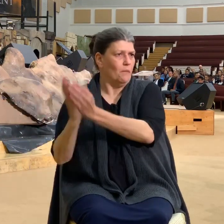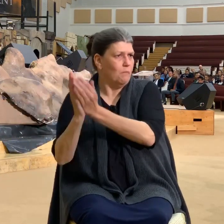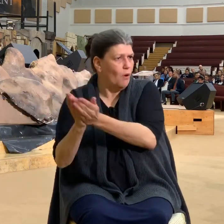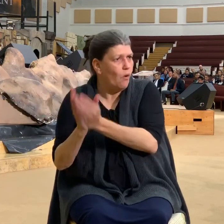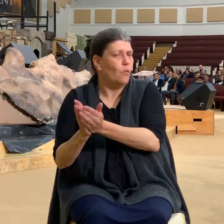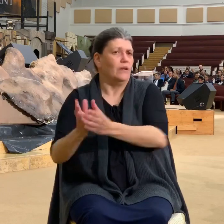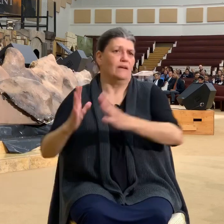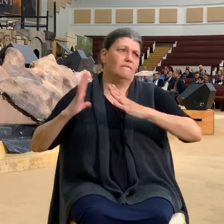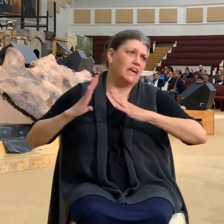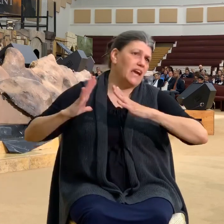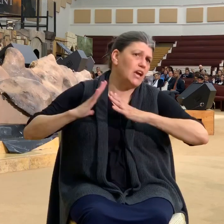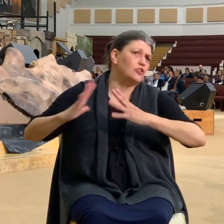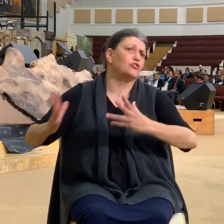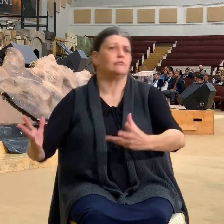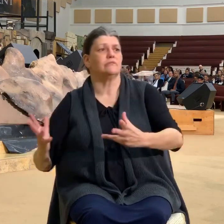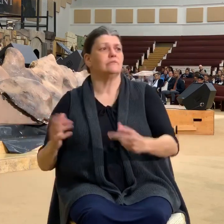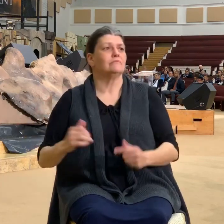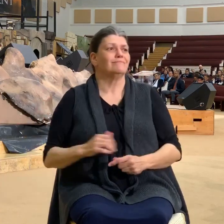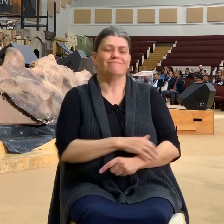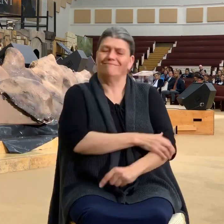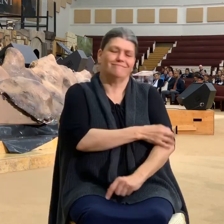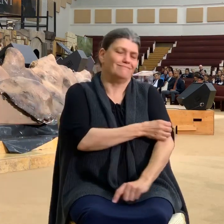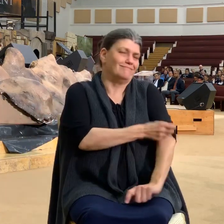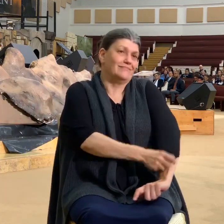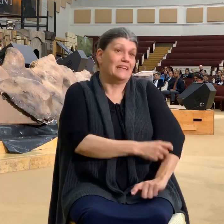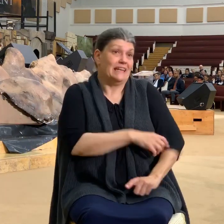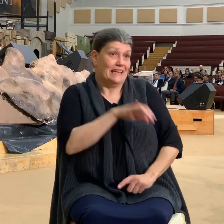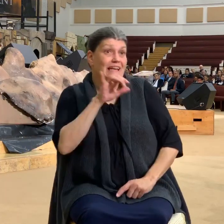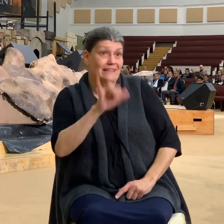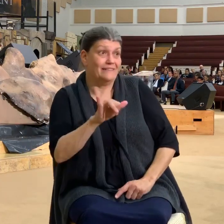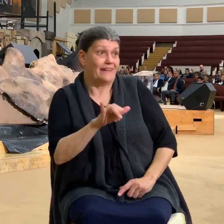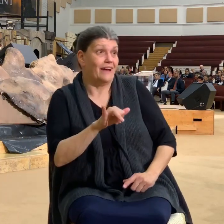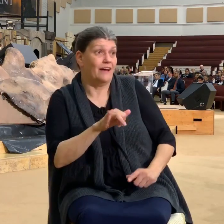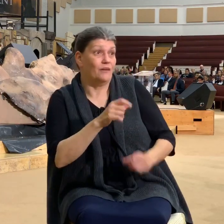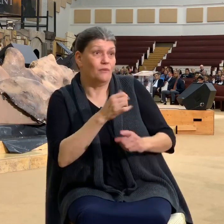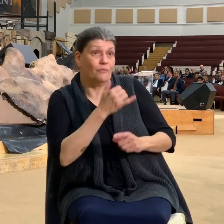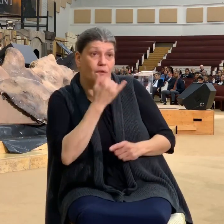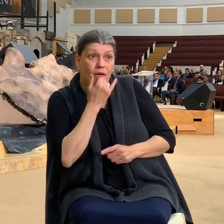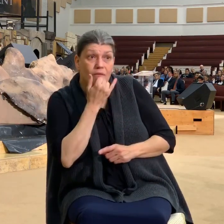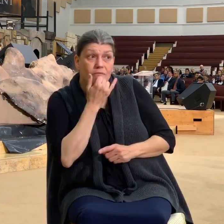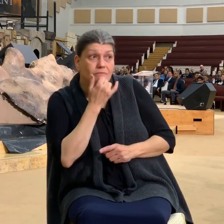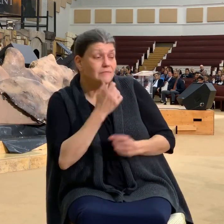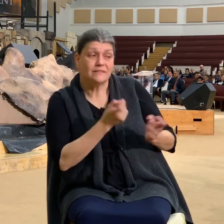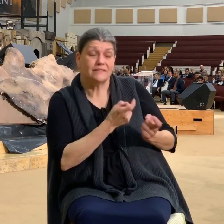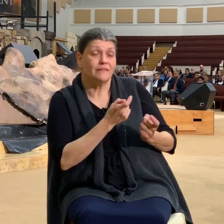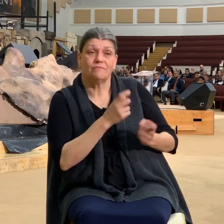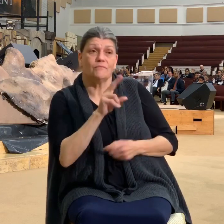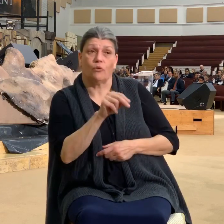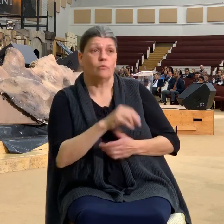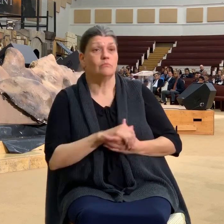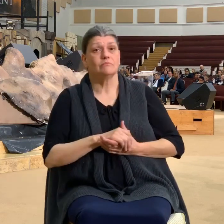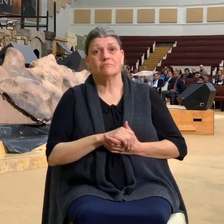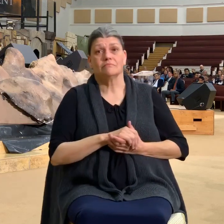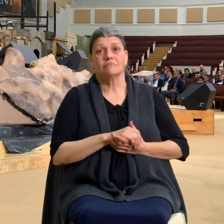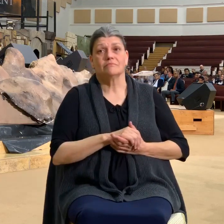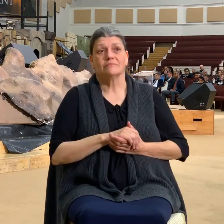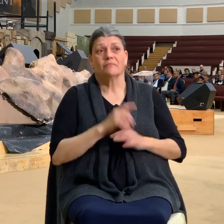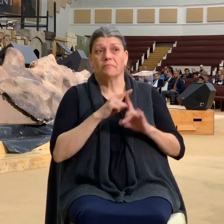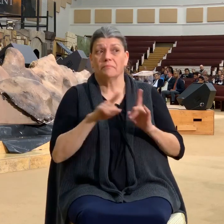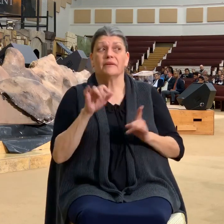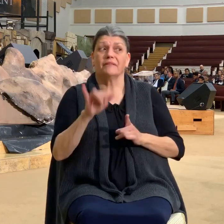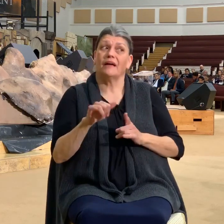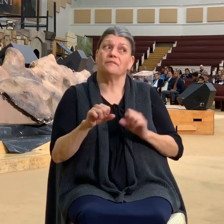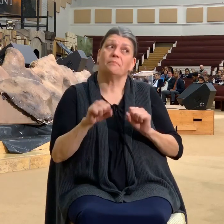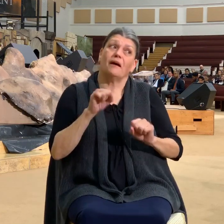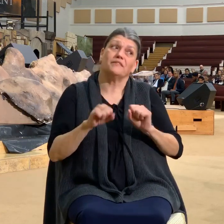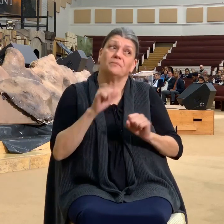vacations a year. I can't do that because it costs too much. Is that wrong? Is that a sin? No. But that might not